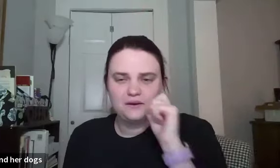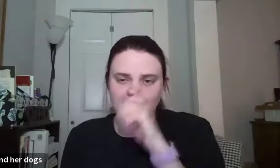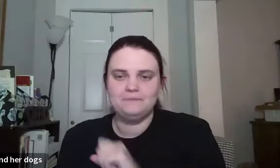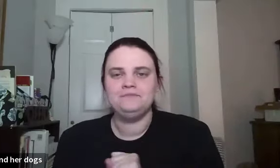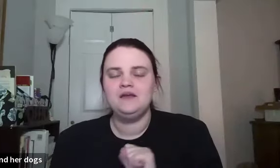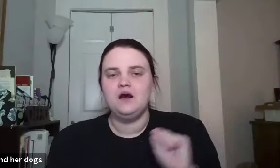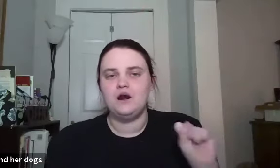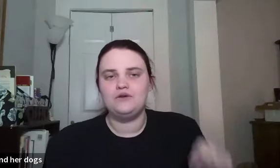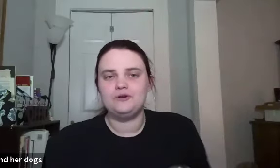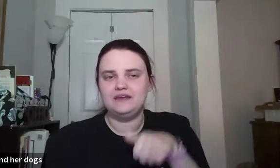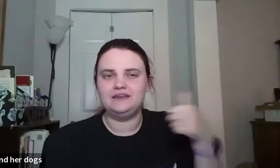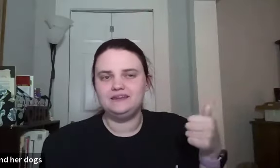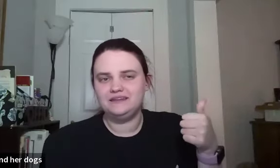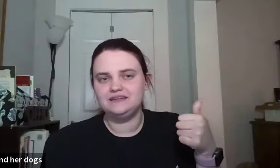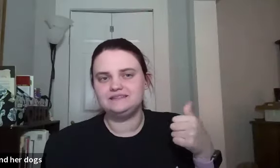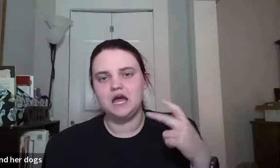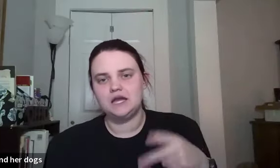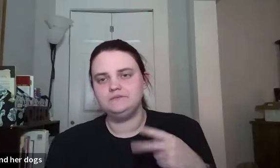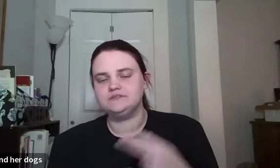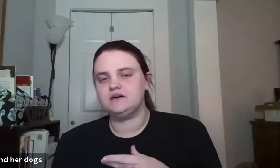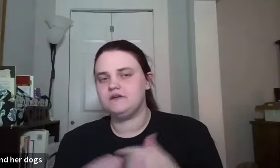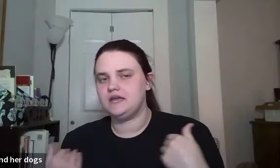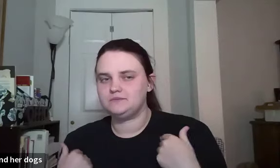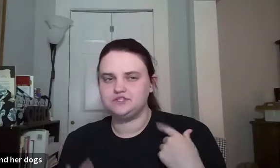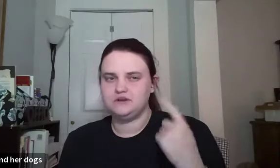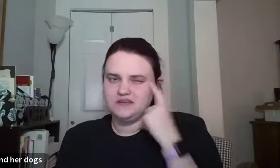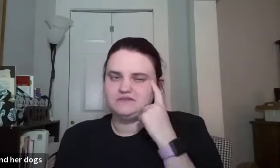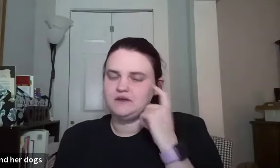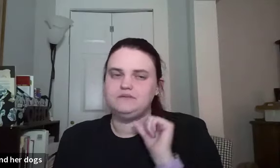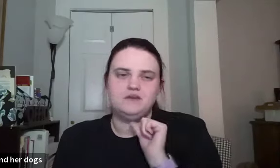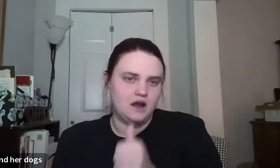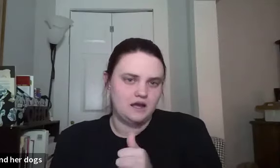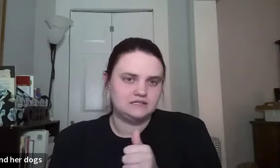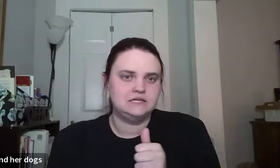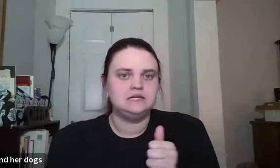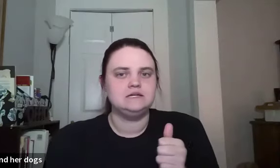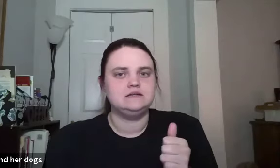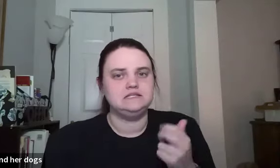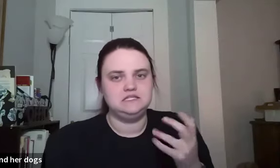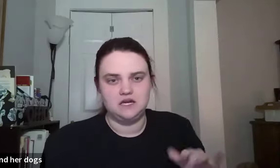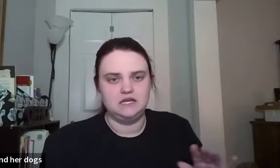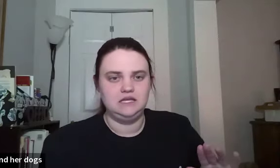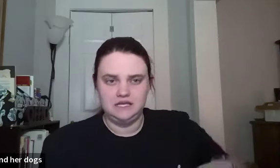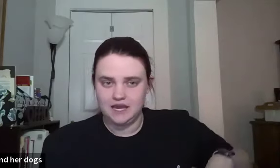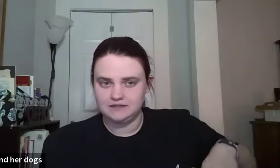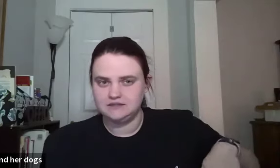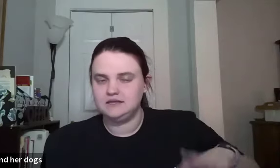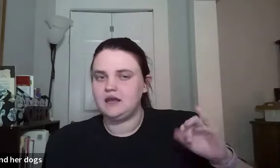Okay. Are there any types of animals you can think of that we've not done yet? Now,